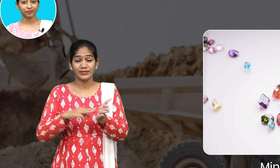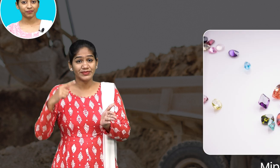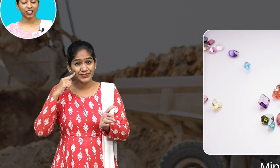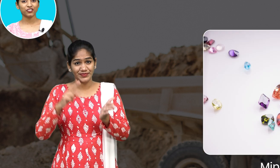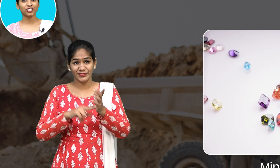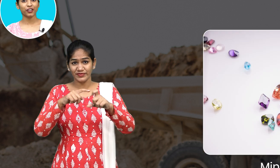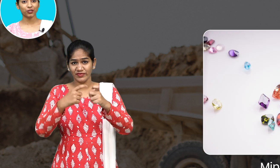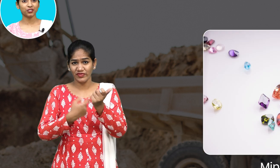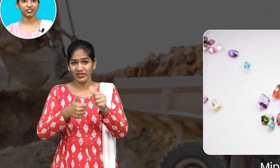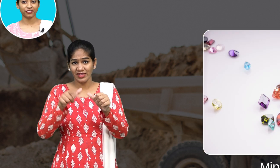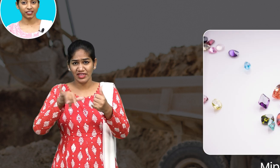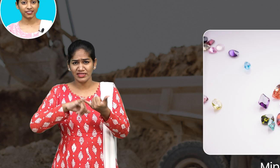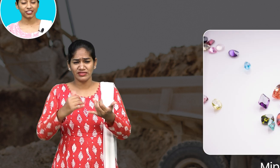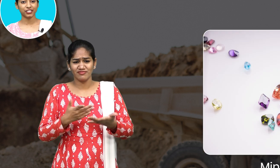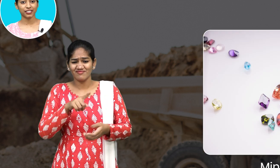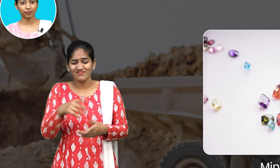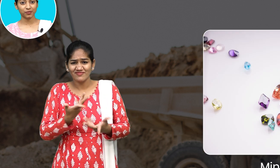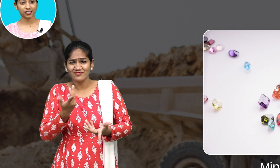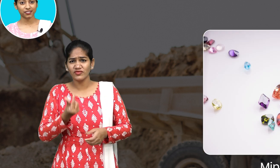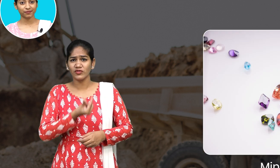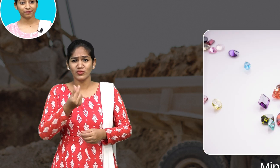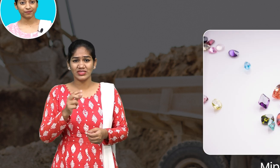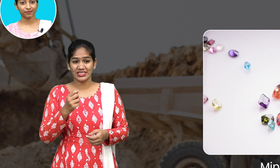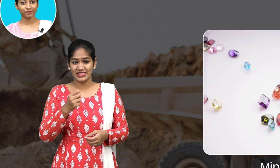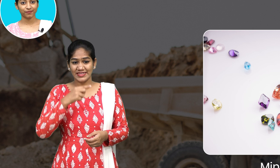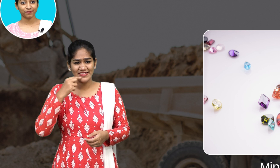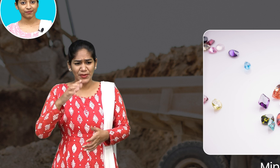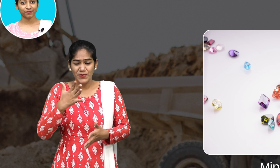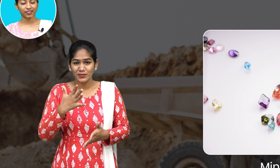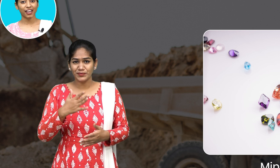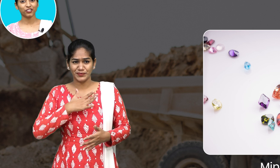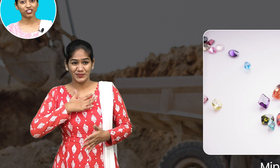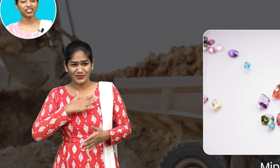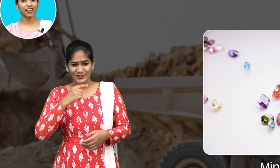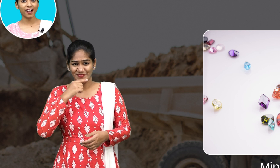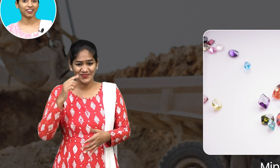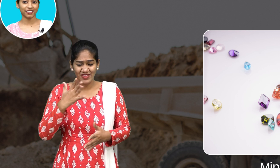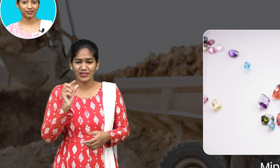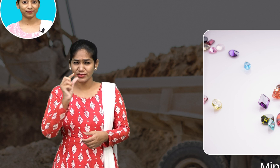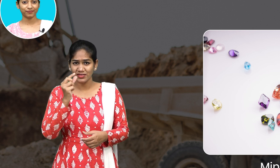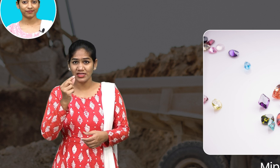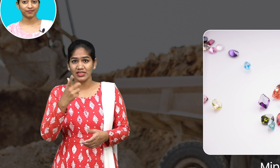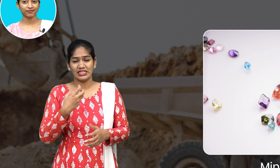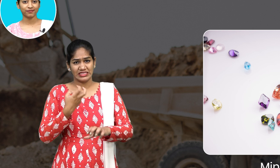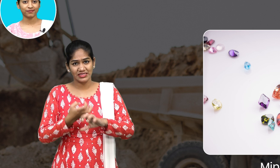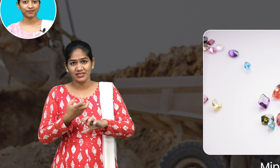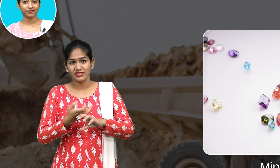Minerals which are used for gems are usually hard.